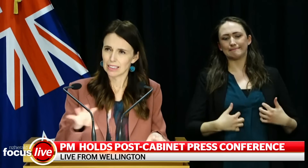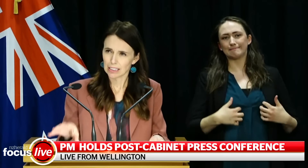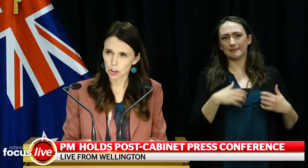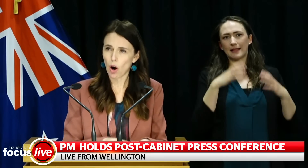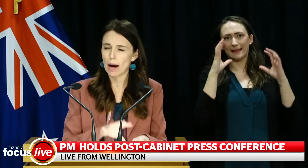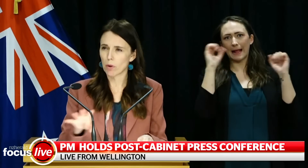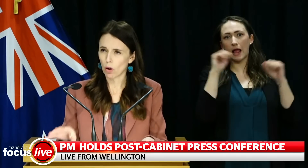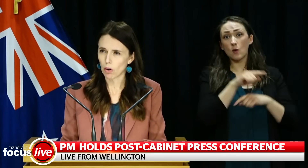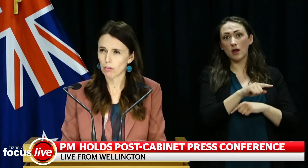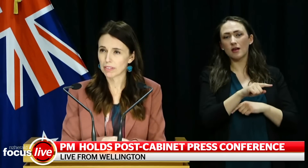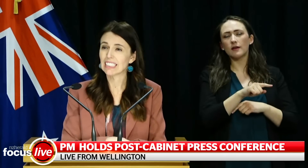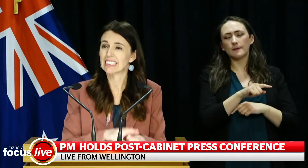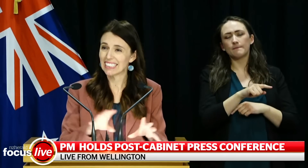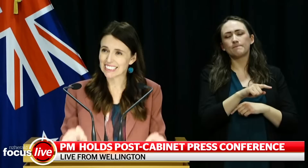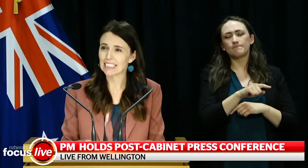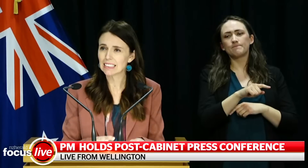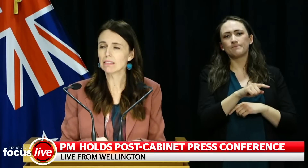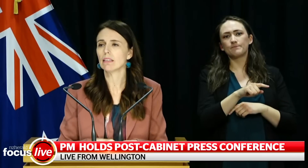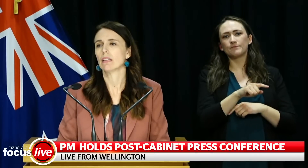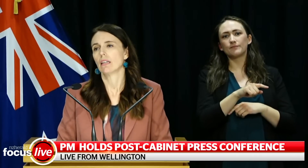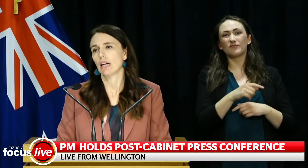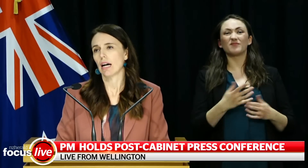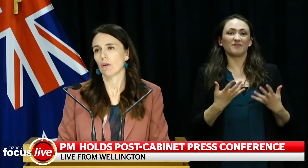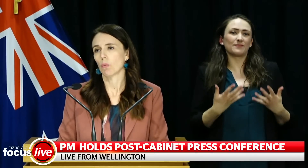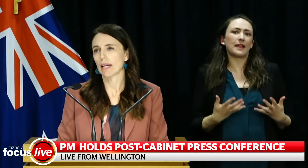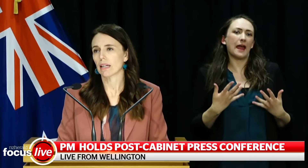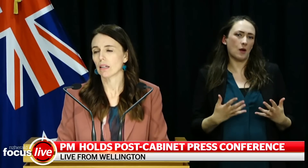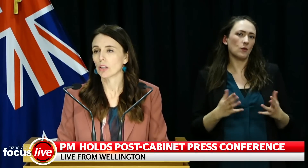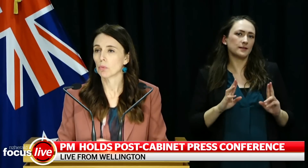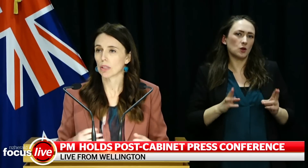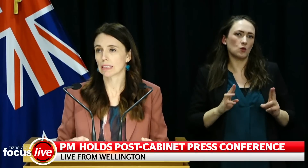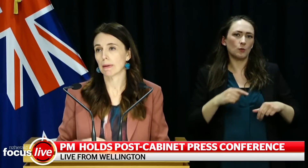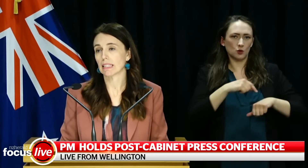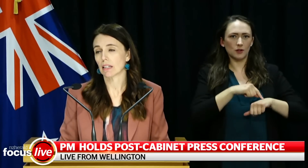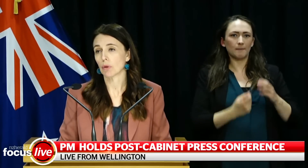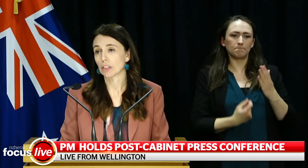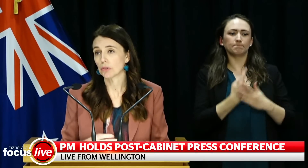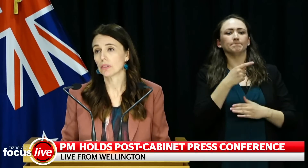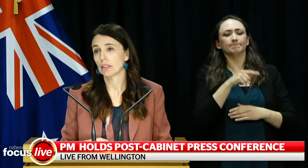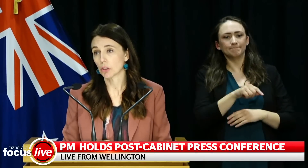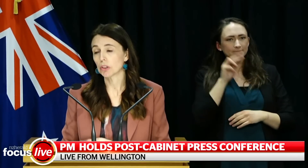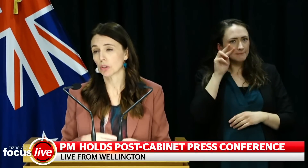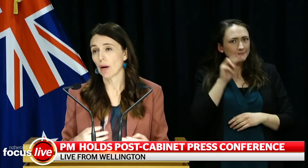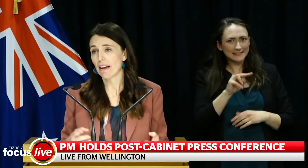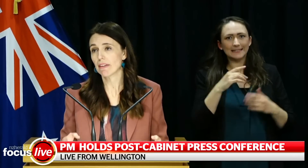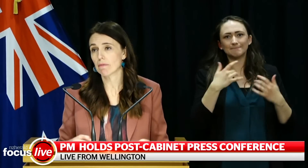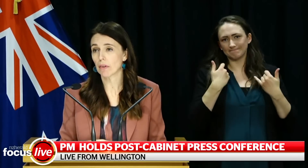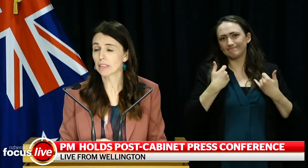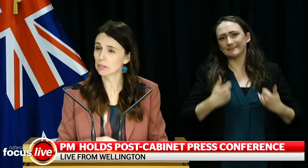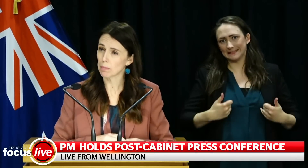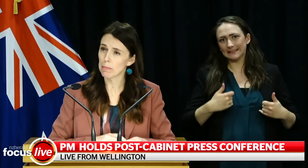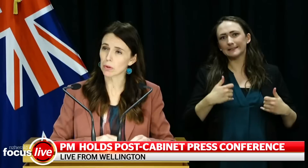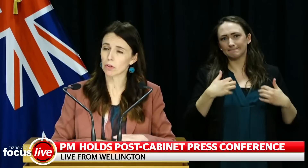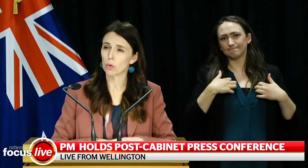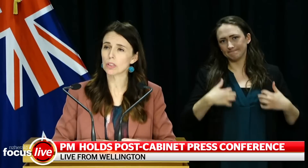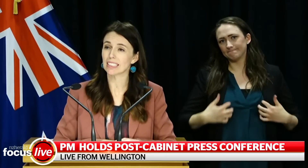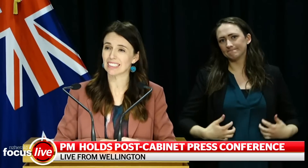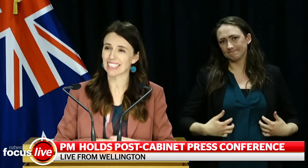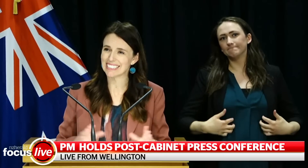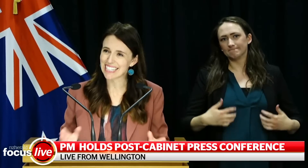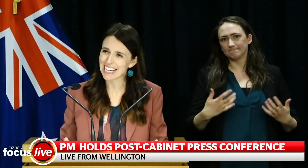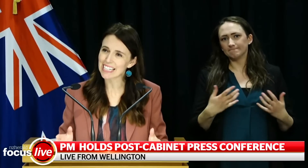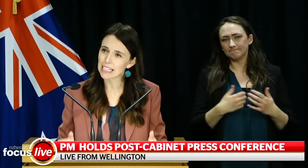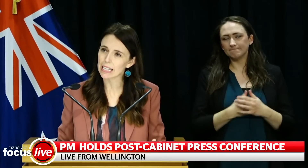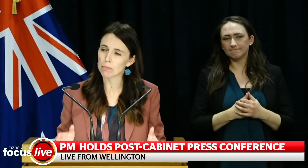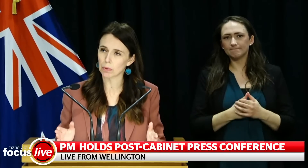is the season where you would expect that if we do still have Bovis, and remember, of course, this